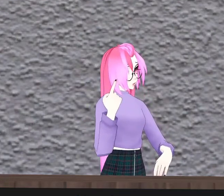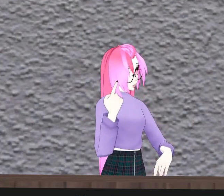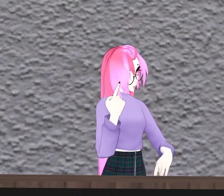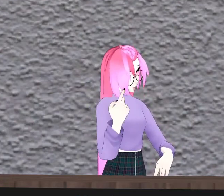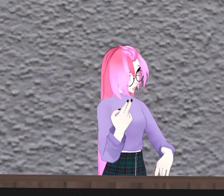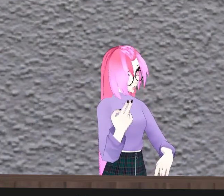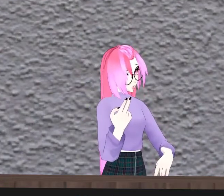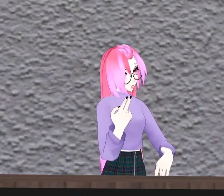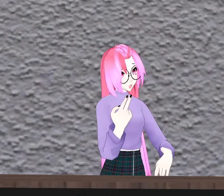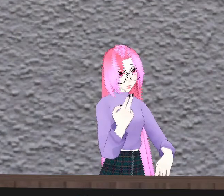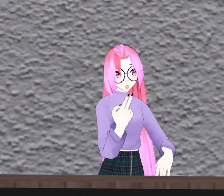2,